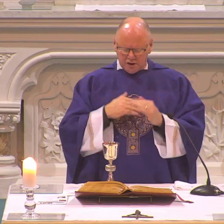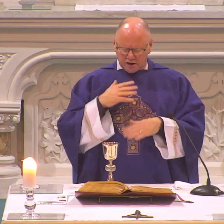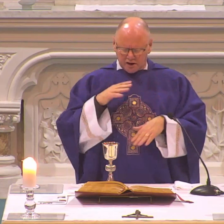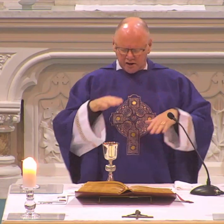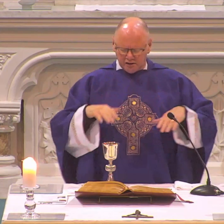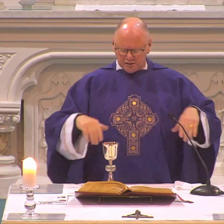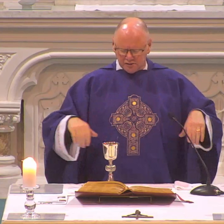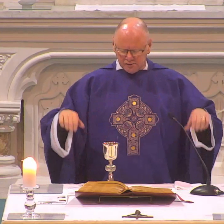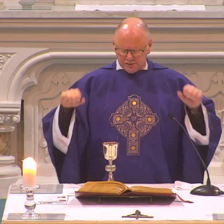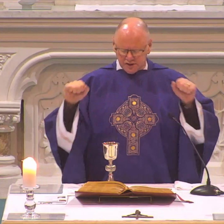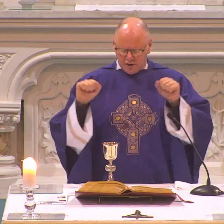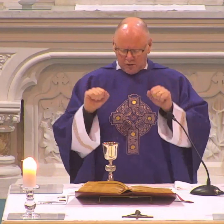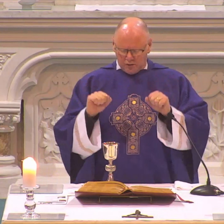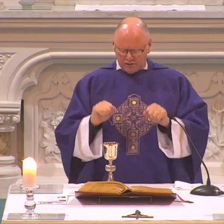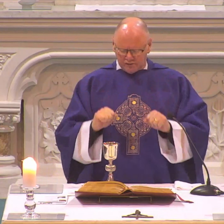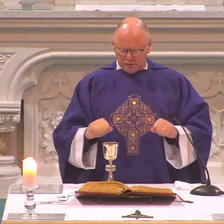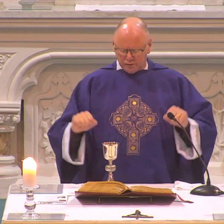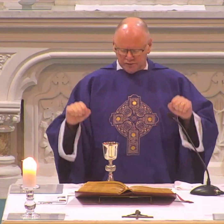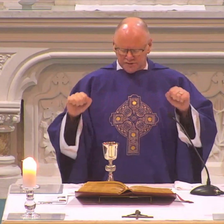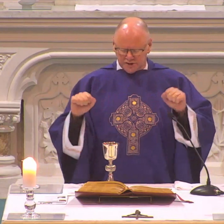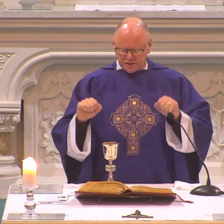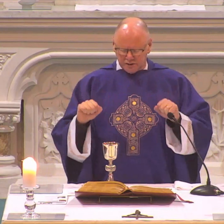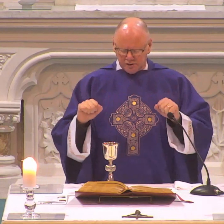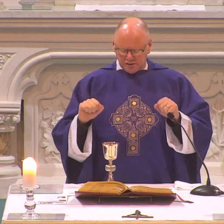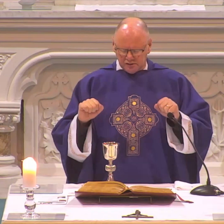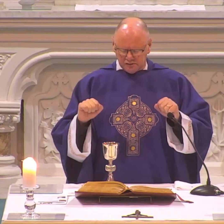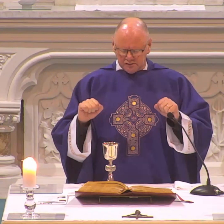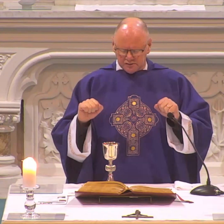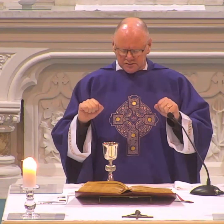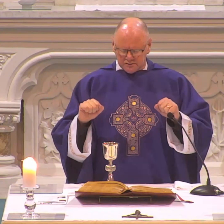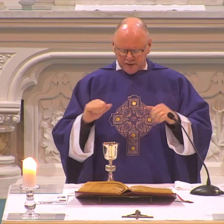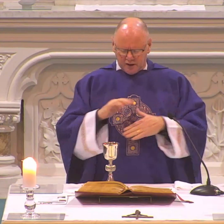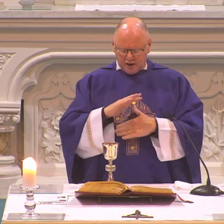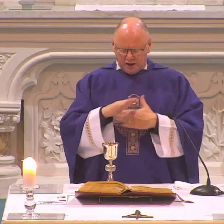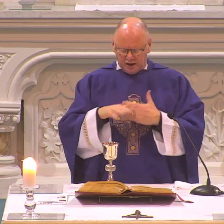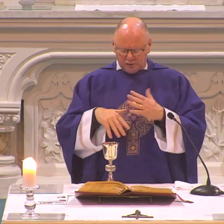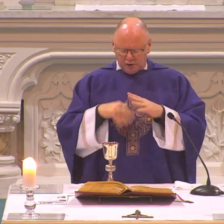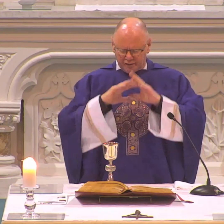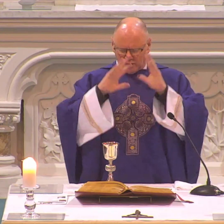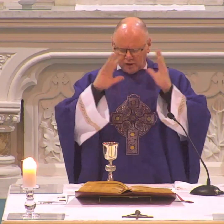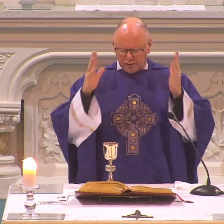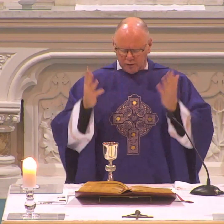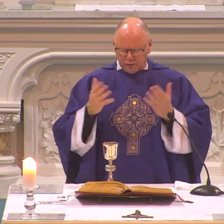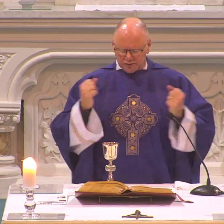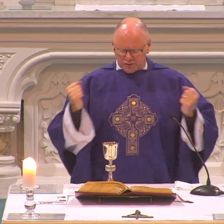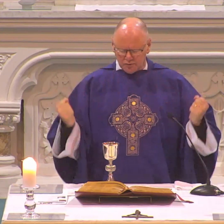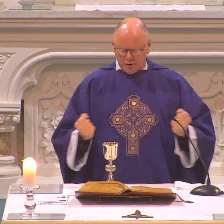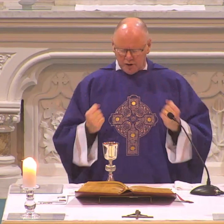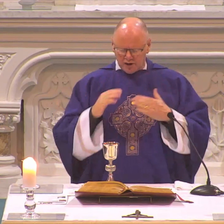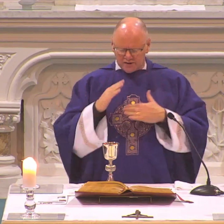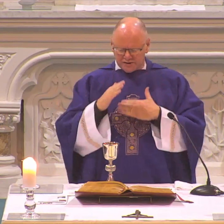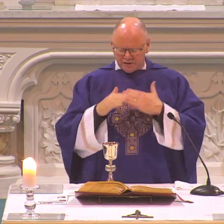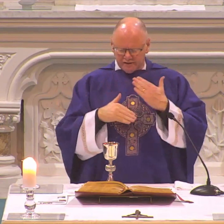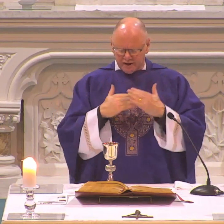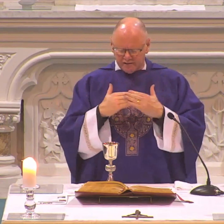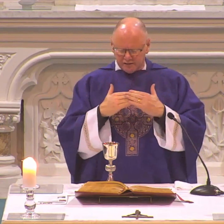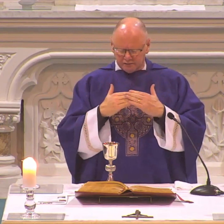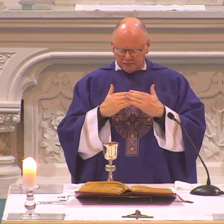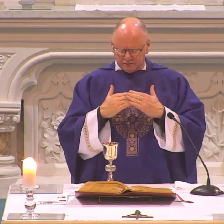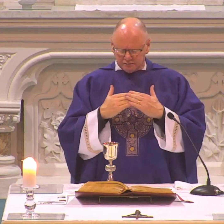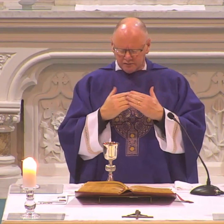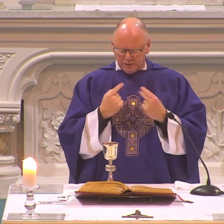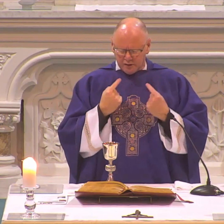and archangels, with thrones and dominions, and with all the hosts and powers of